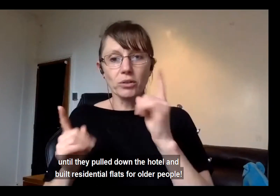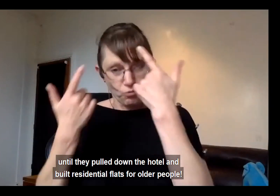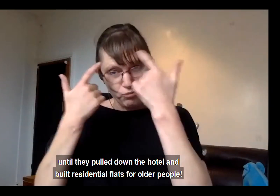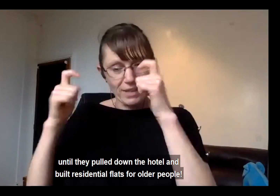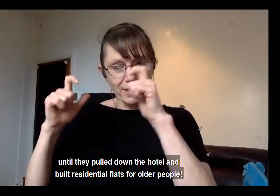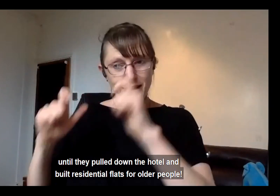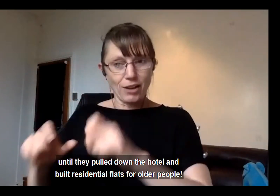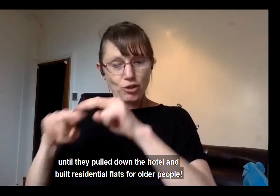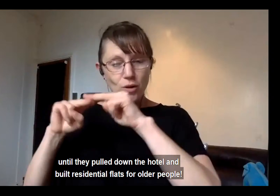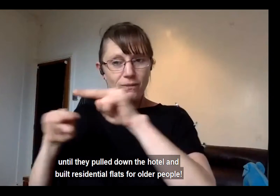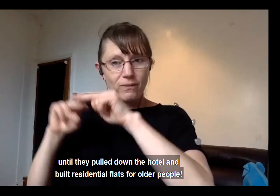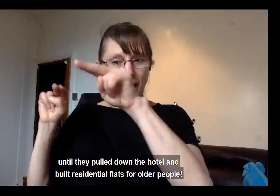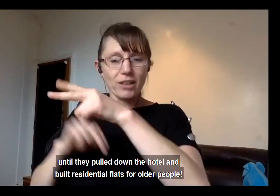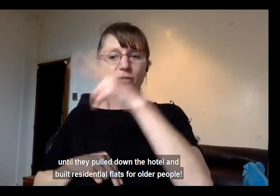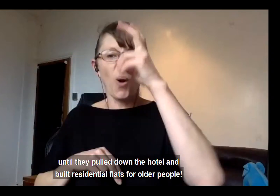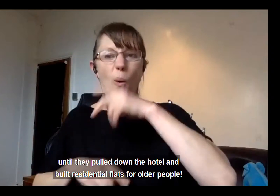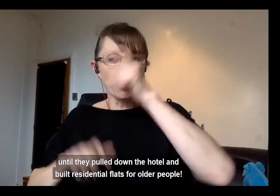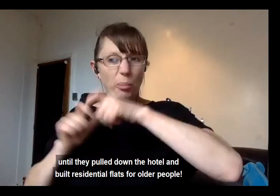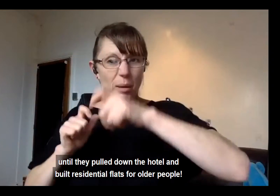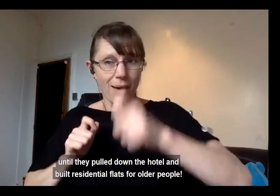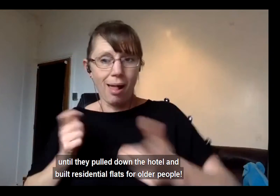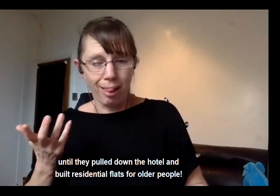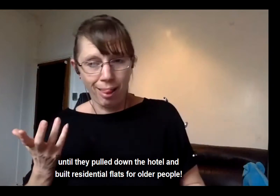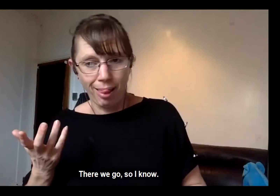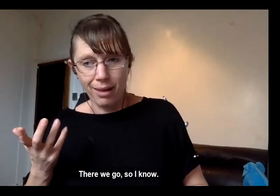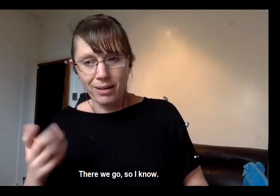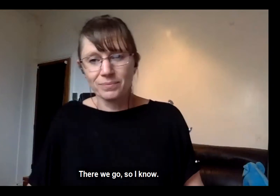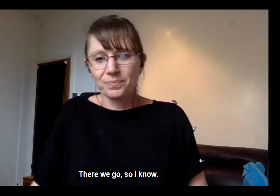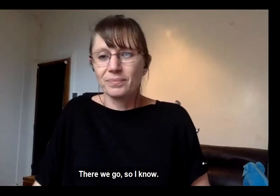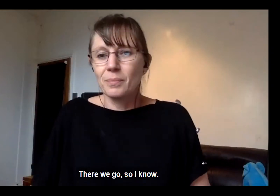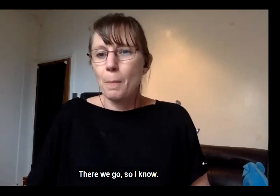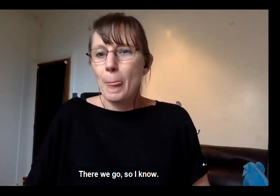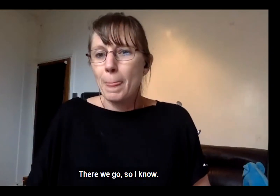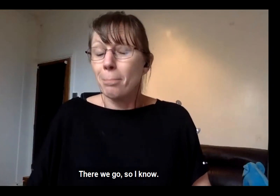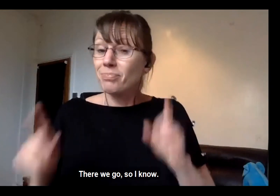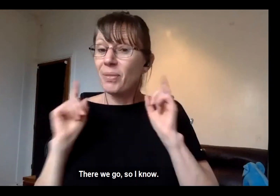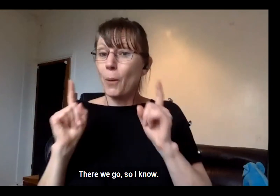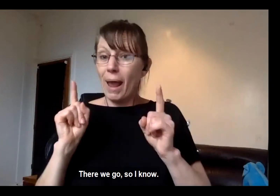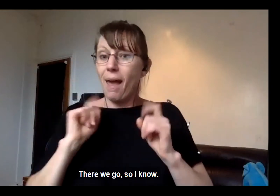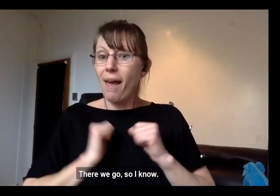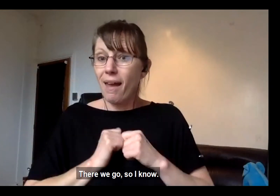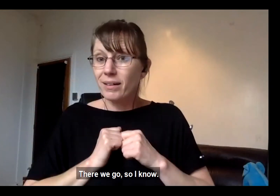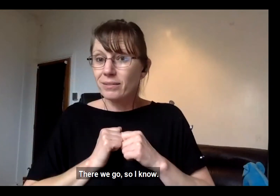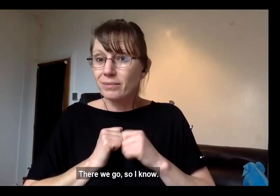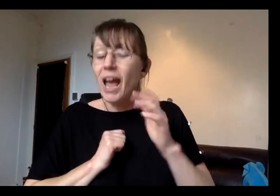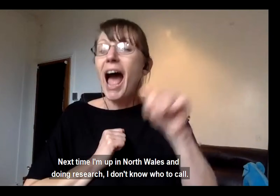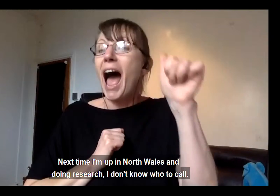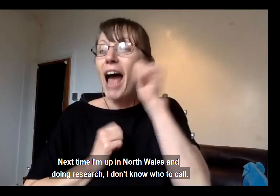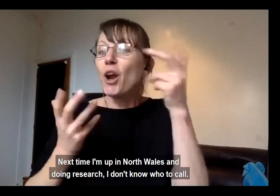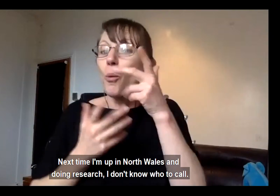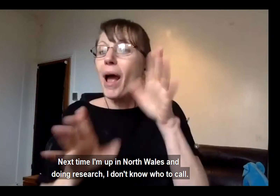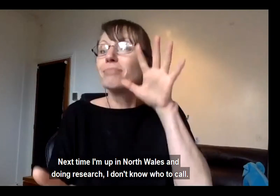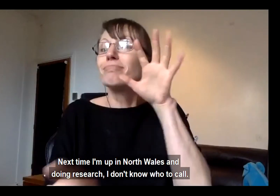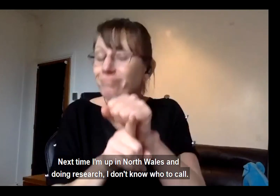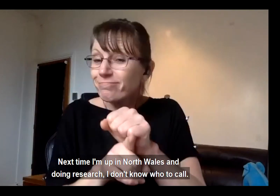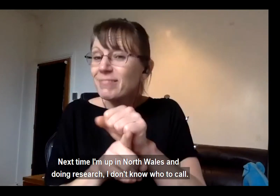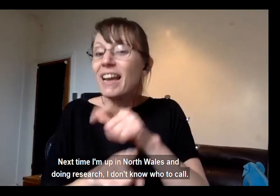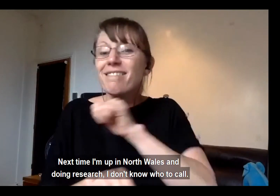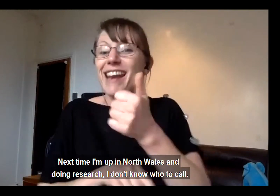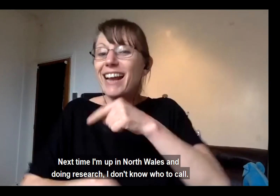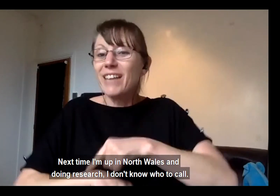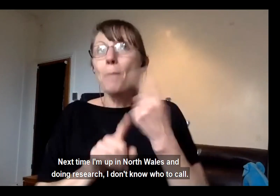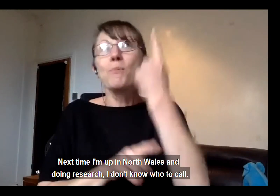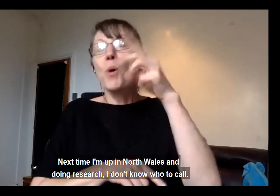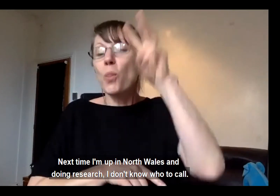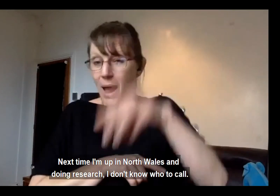residential flats for older people. Wow. There we go. So I know where to come. Next time I'm up in North Wales and doing research, I